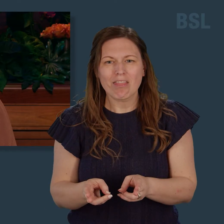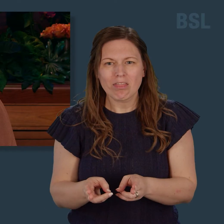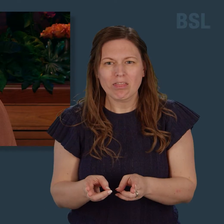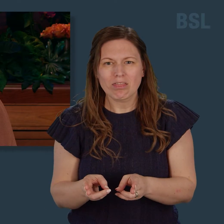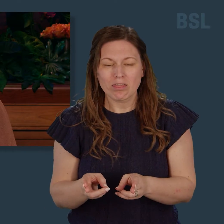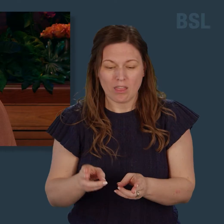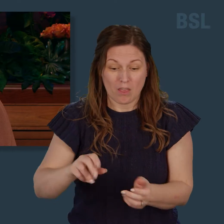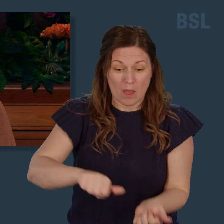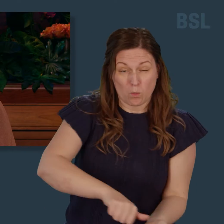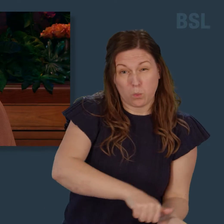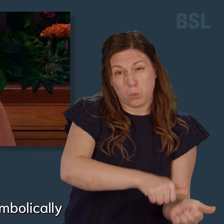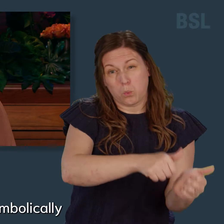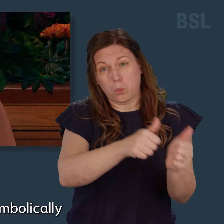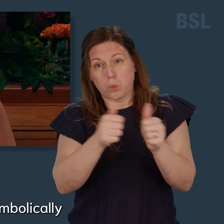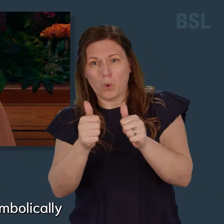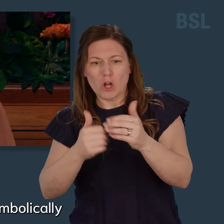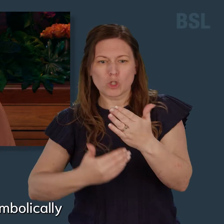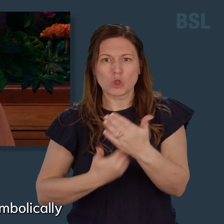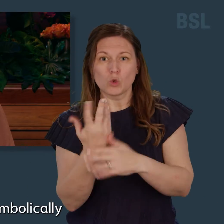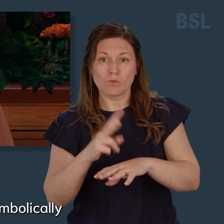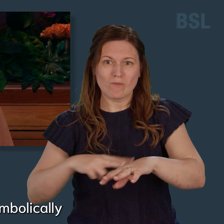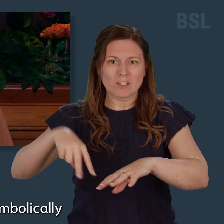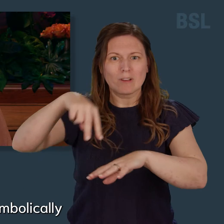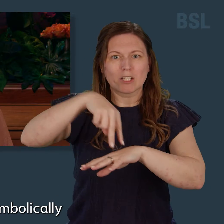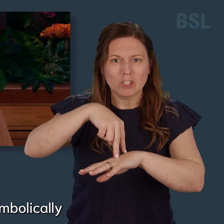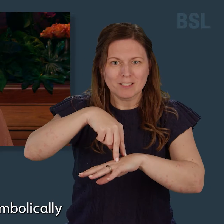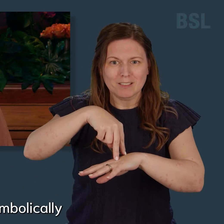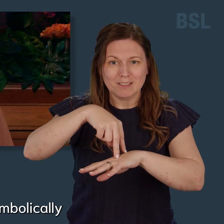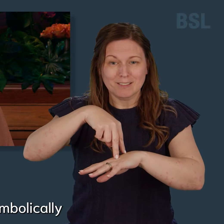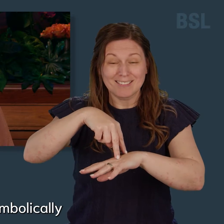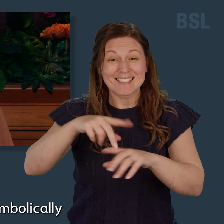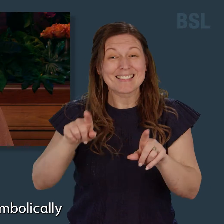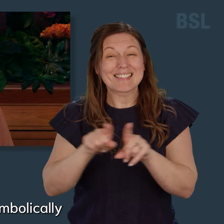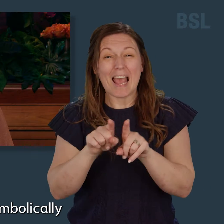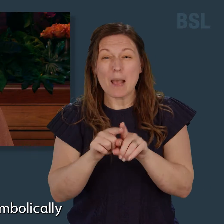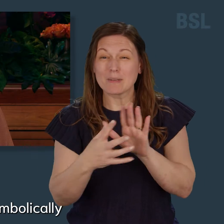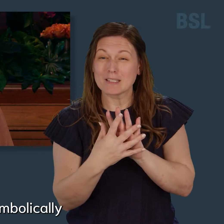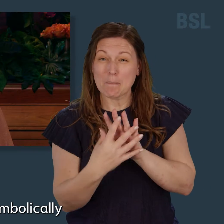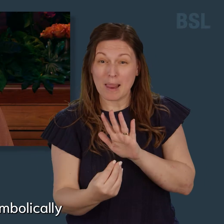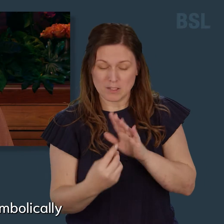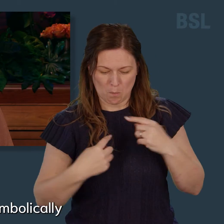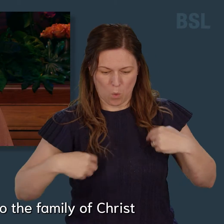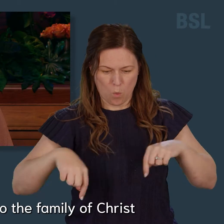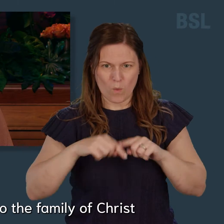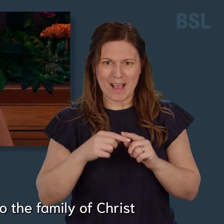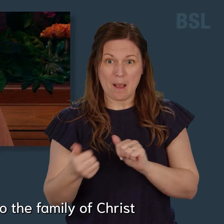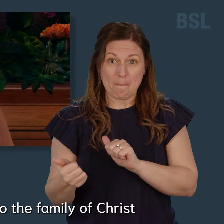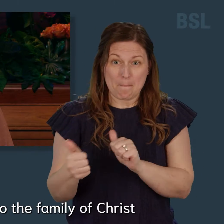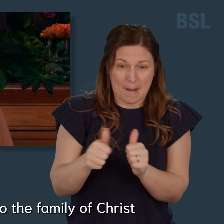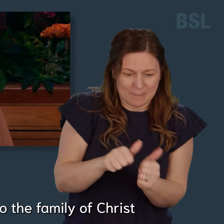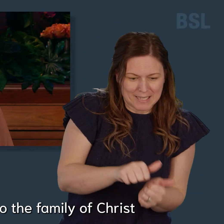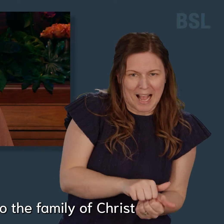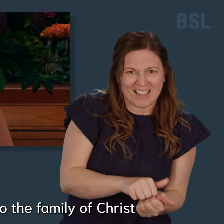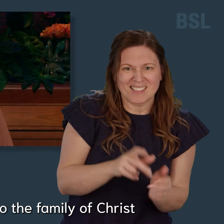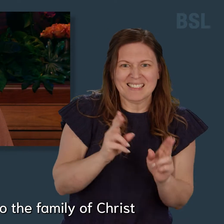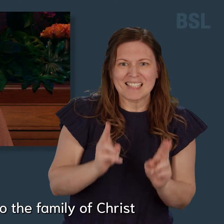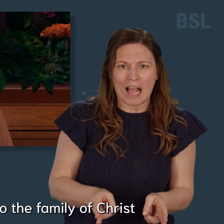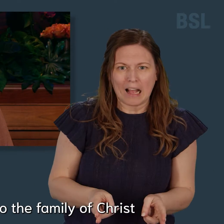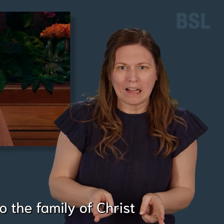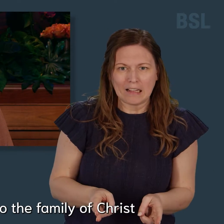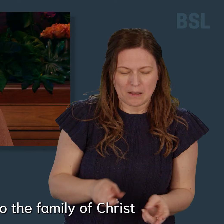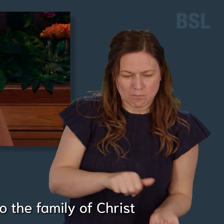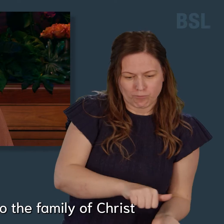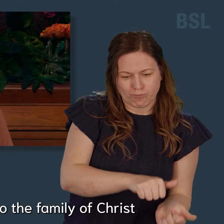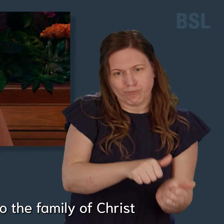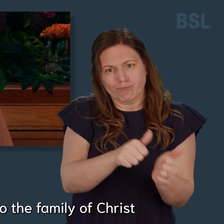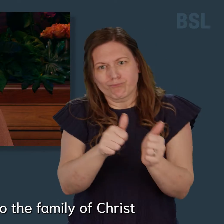resurrection to new life. As we are baptized, we symbolically die and are born again into